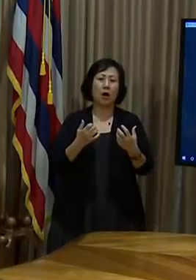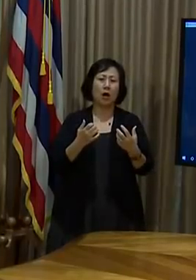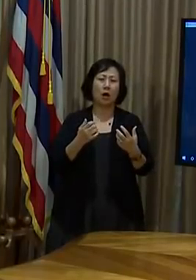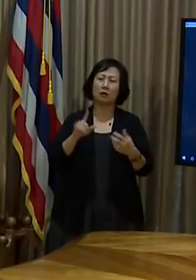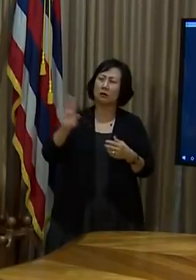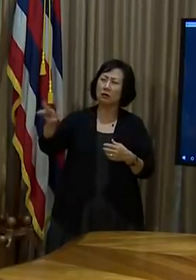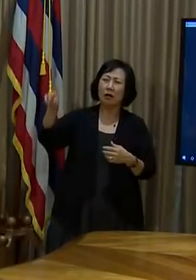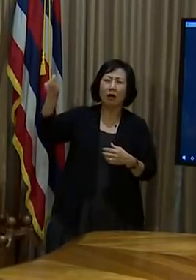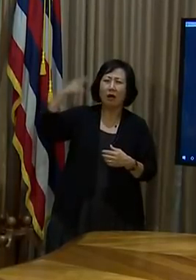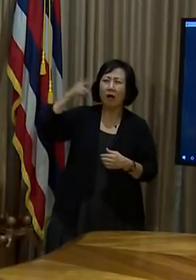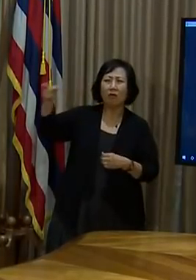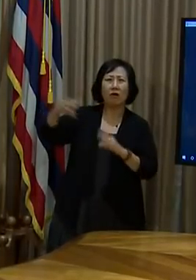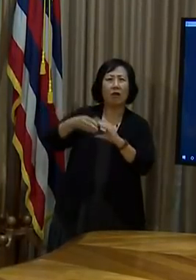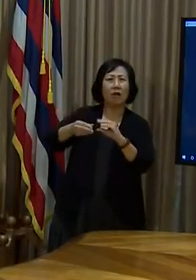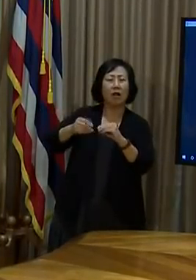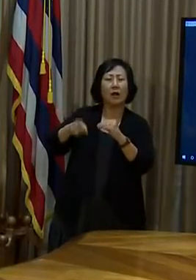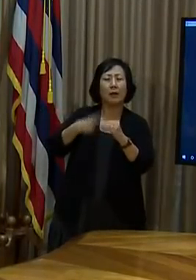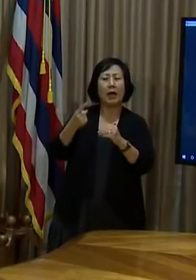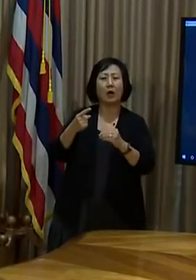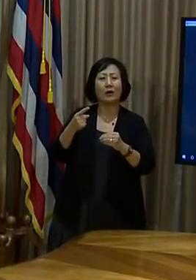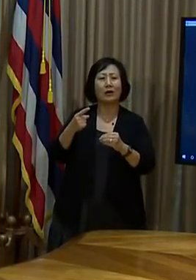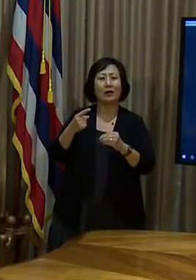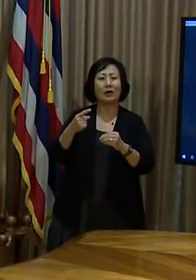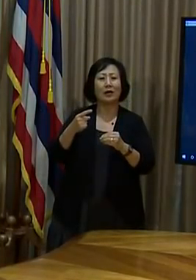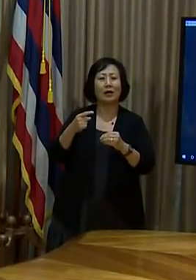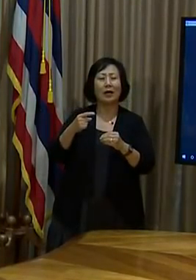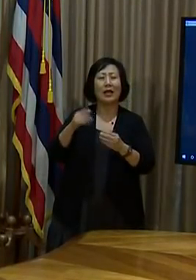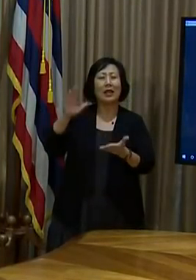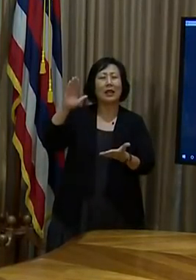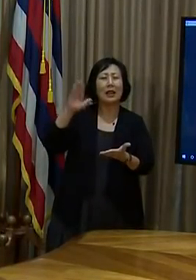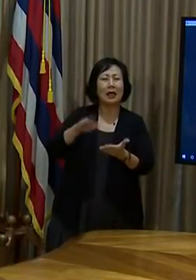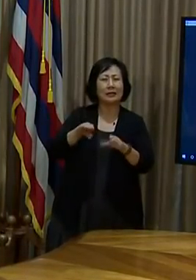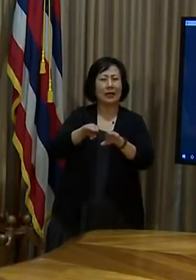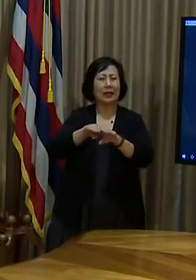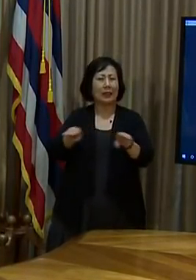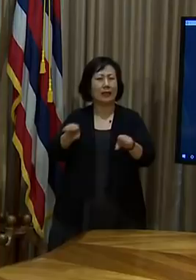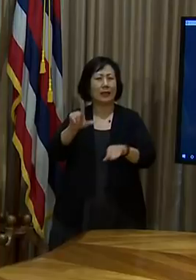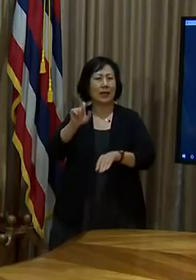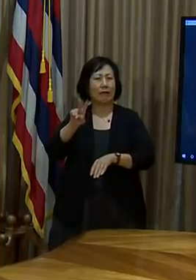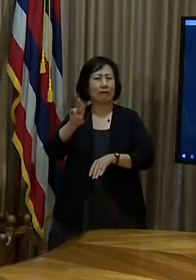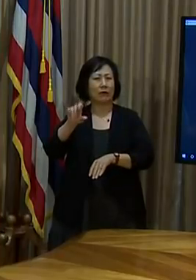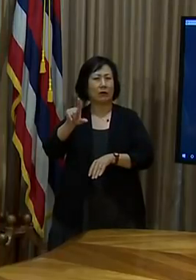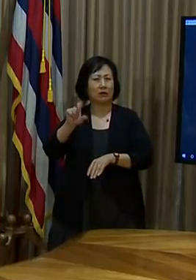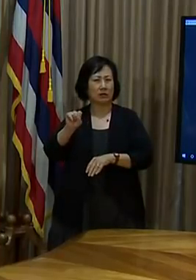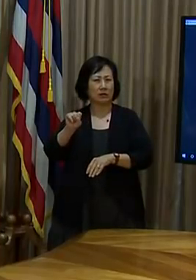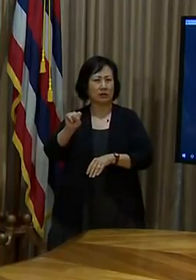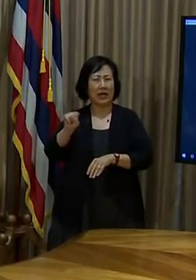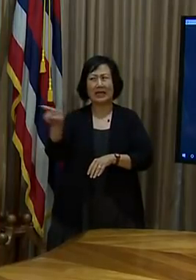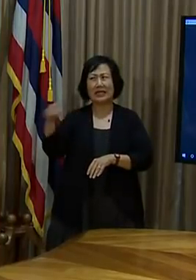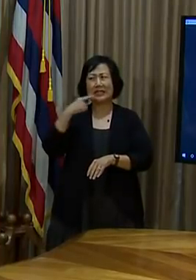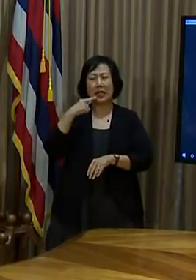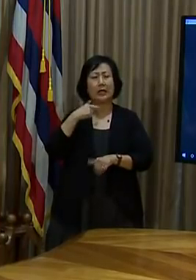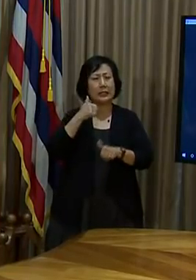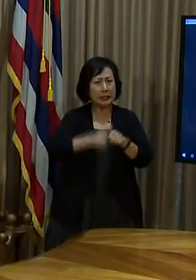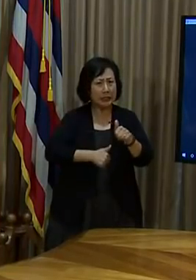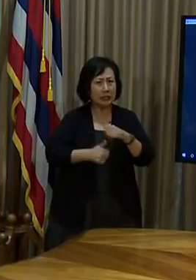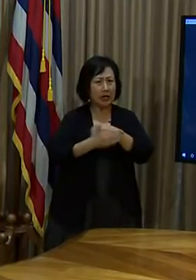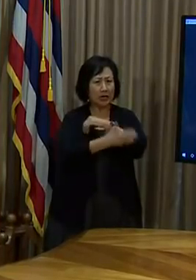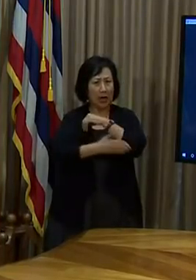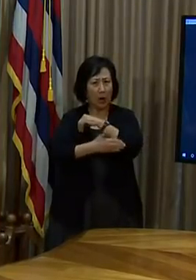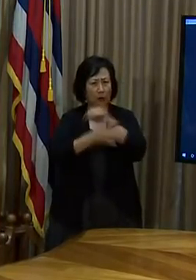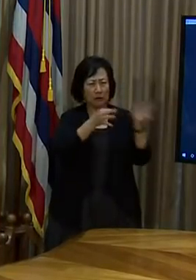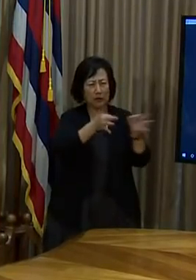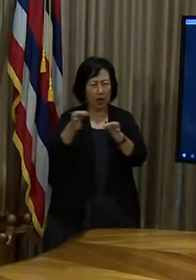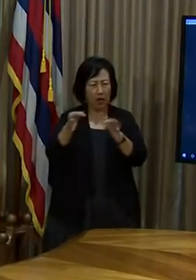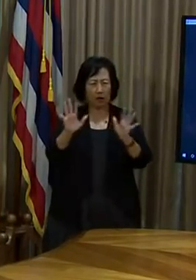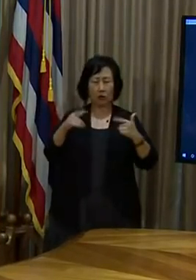Governor had talked about lessening levels, and it said it's up to each county, but I just want to clarify.